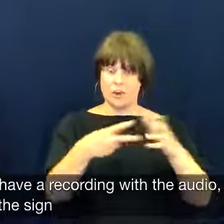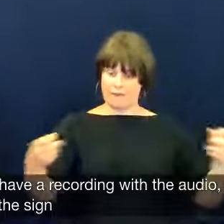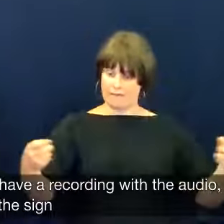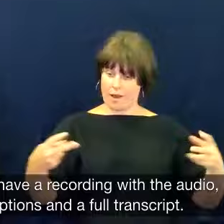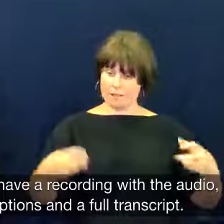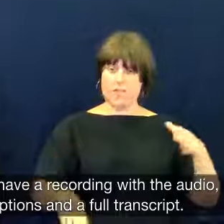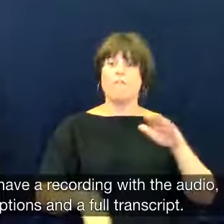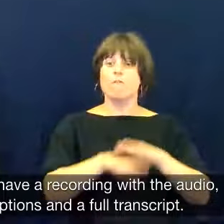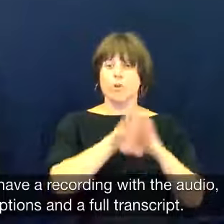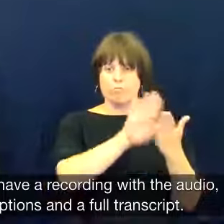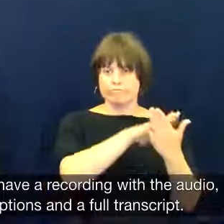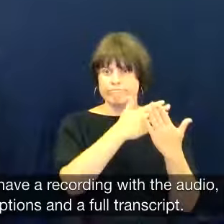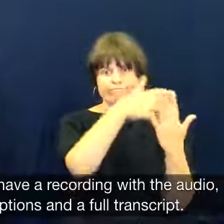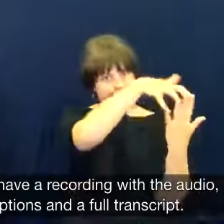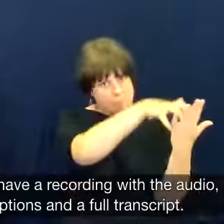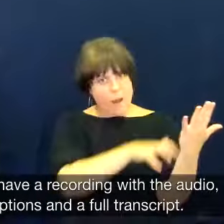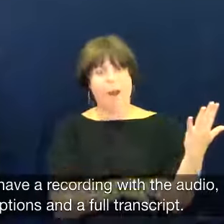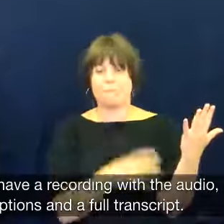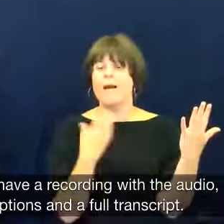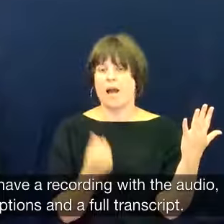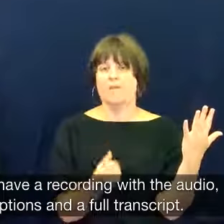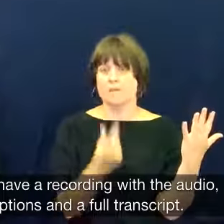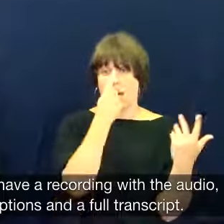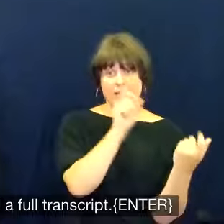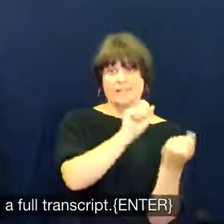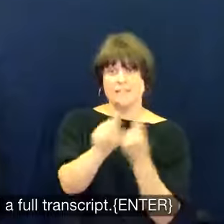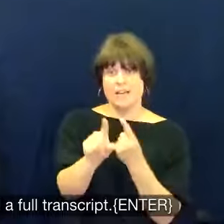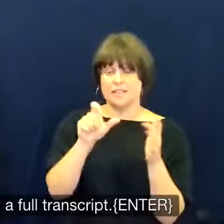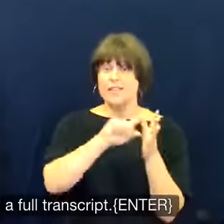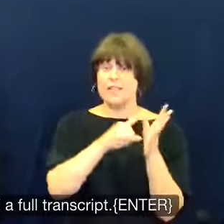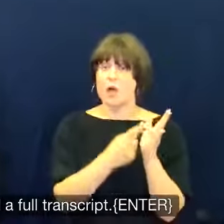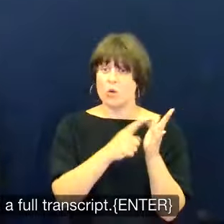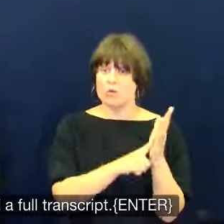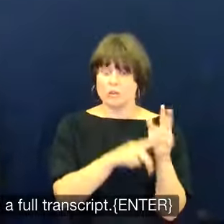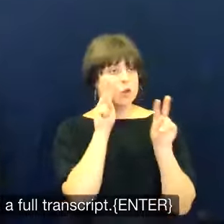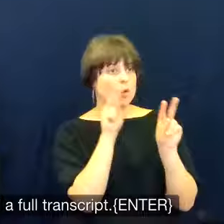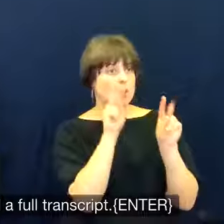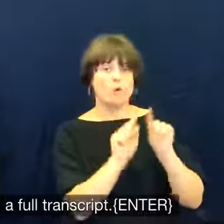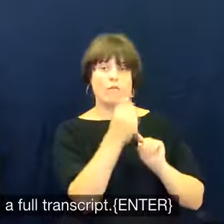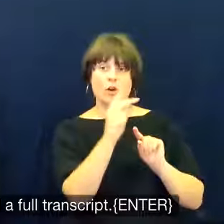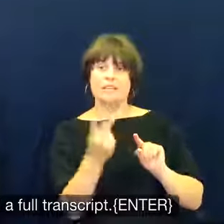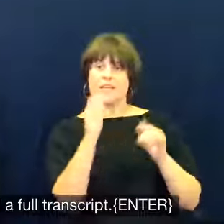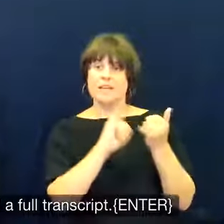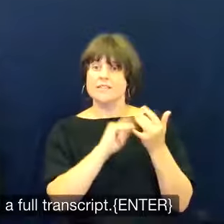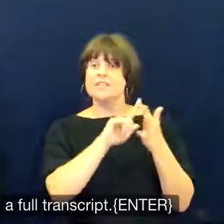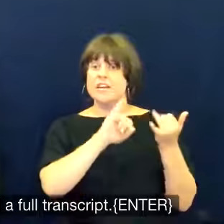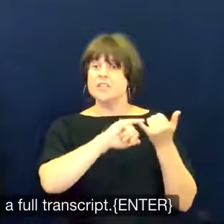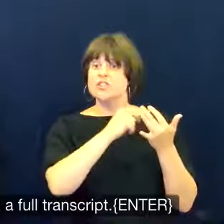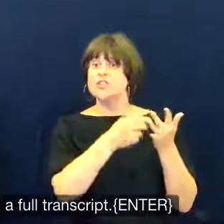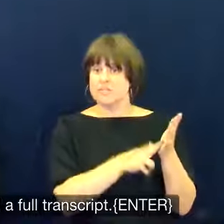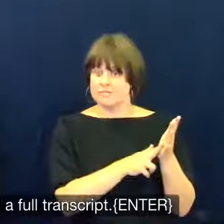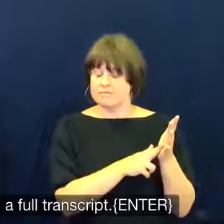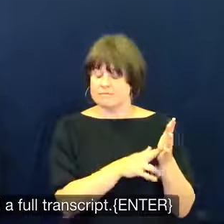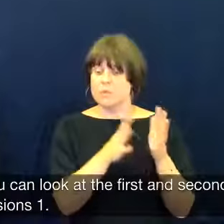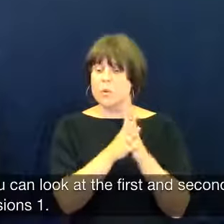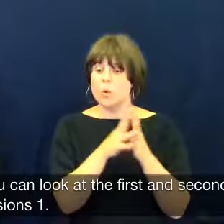transcript. So I can send those to you, Carol, so you can look at the first and second sessions. Wilma's just